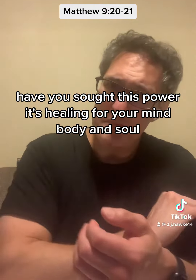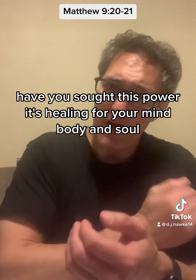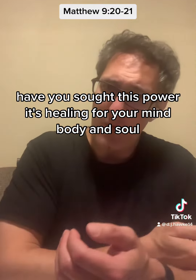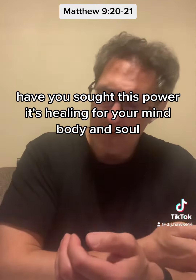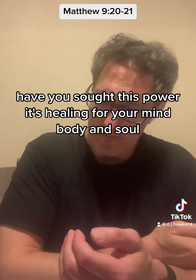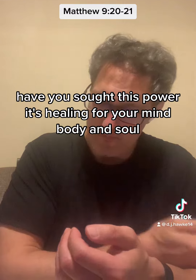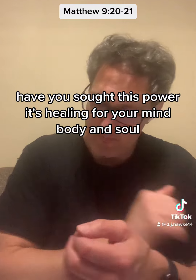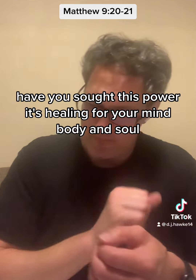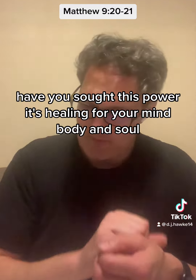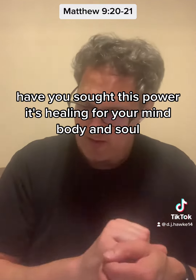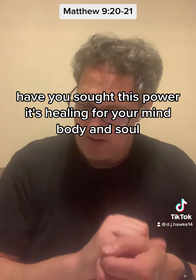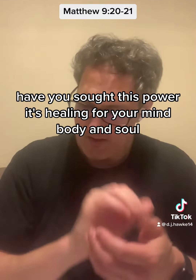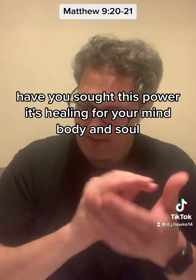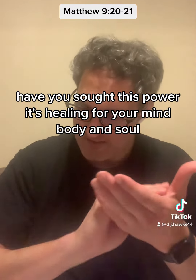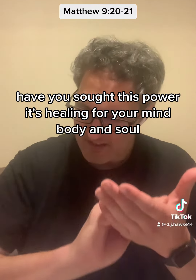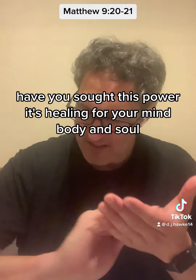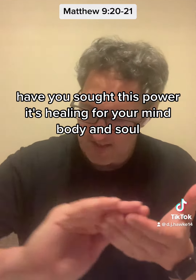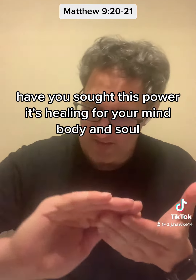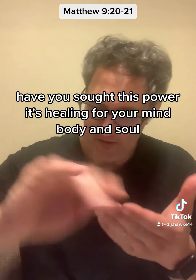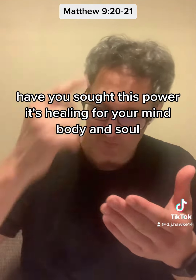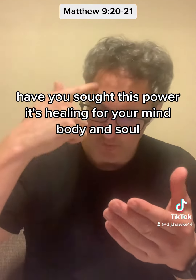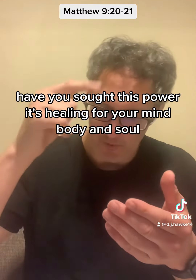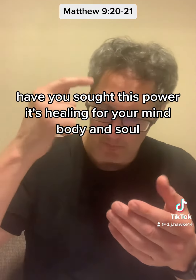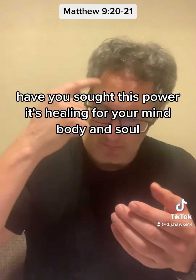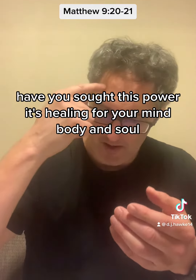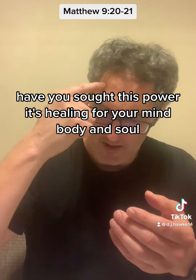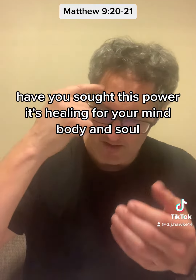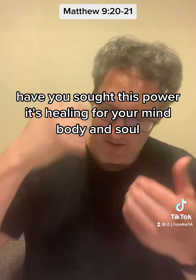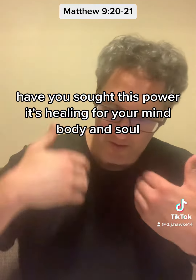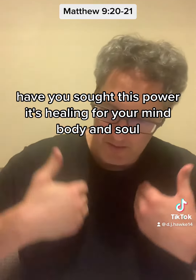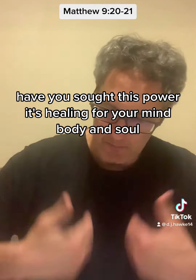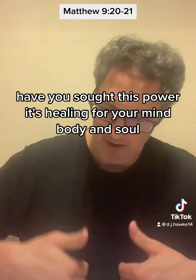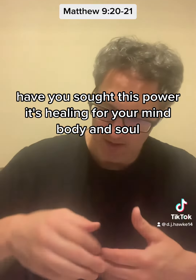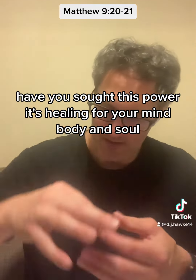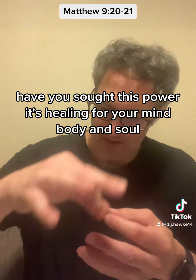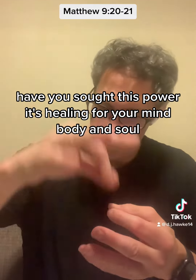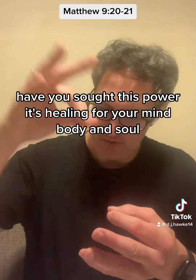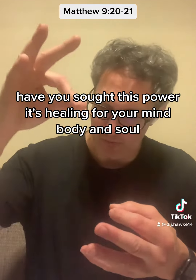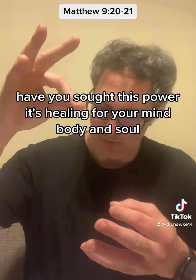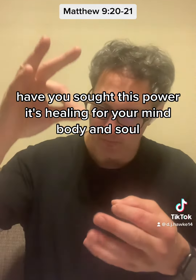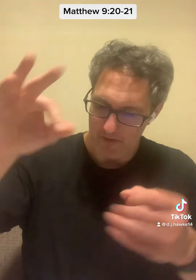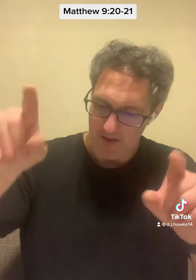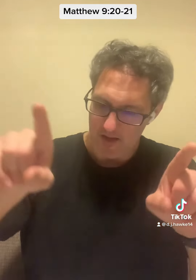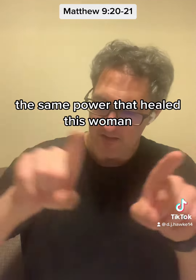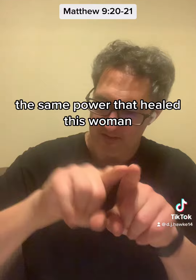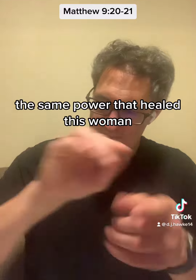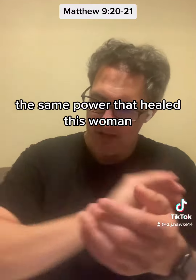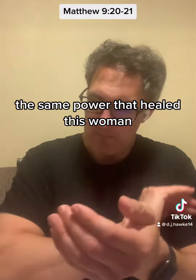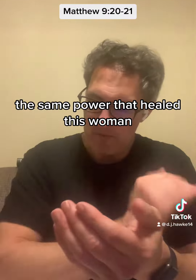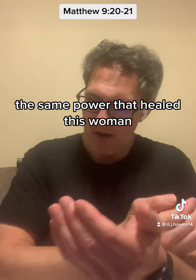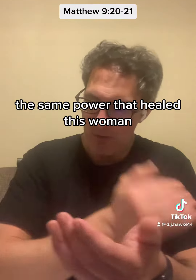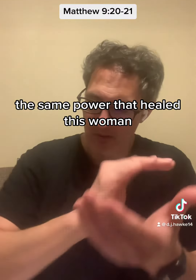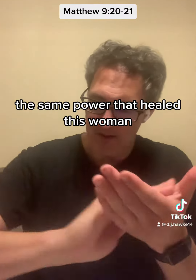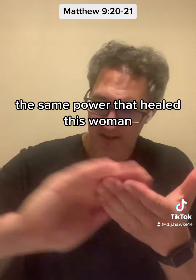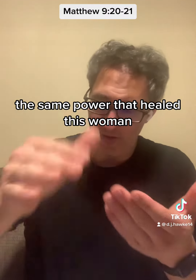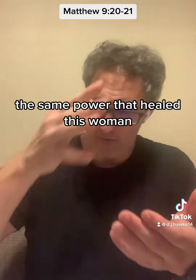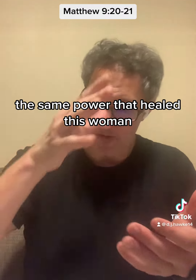power? Is healing for your mind, body, and soul? The same power that healed this